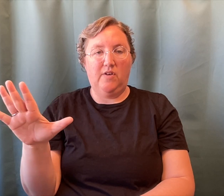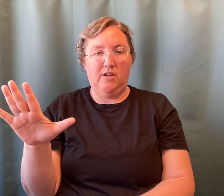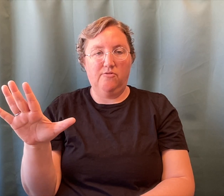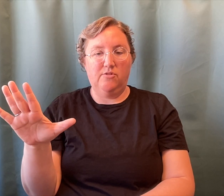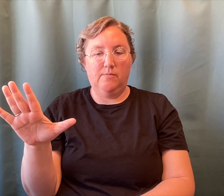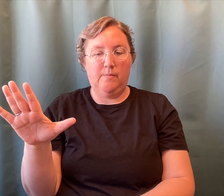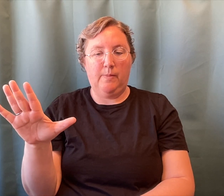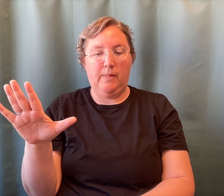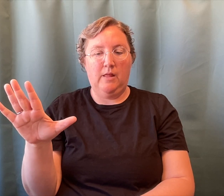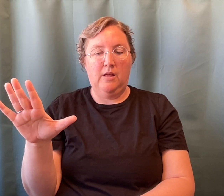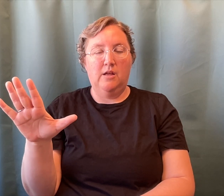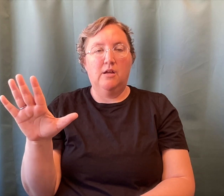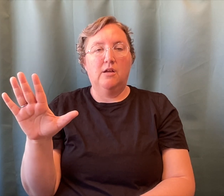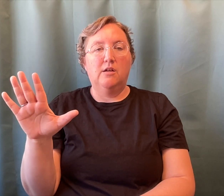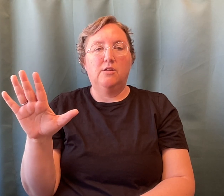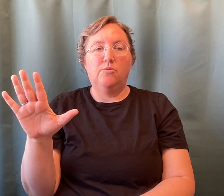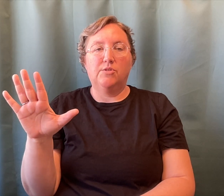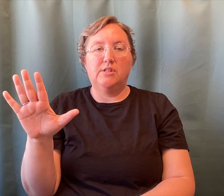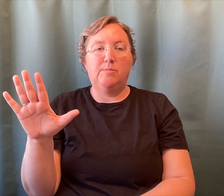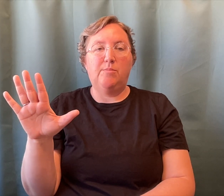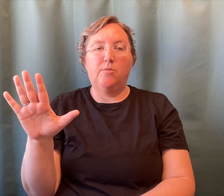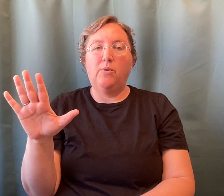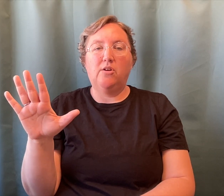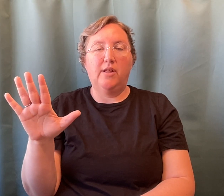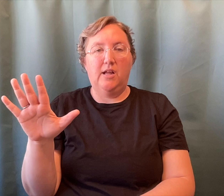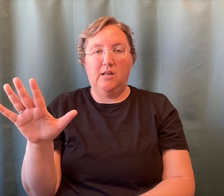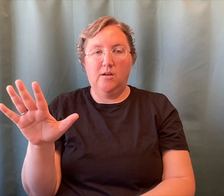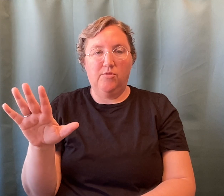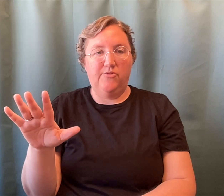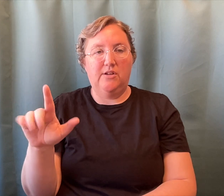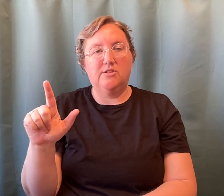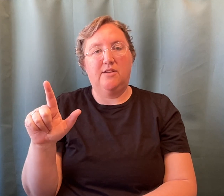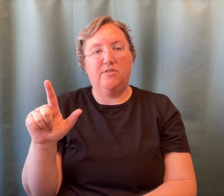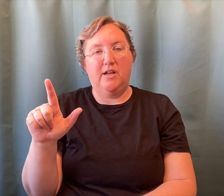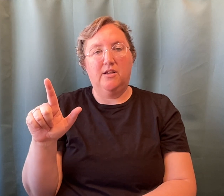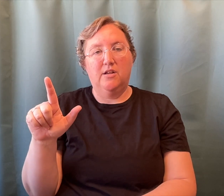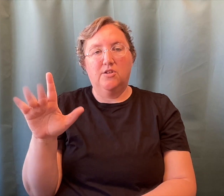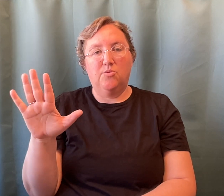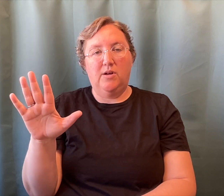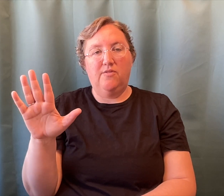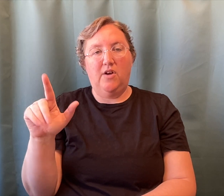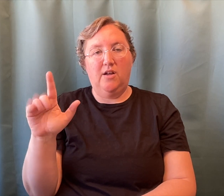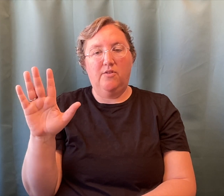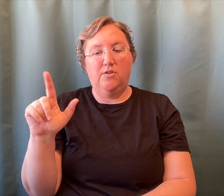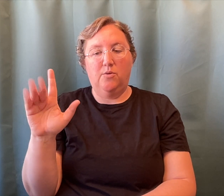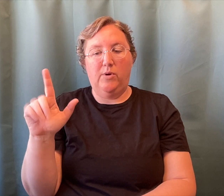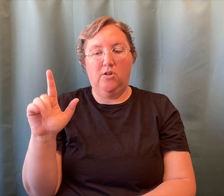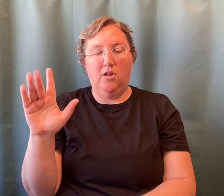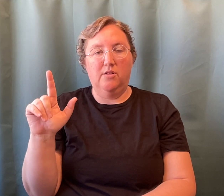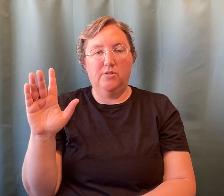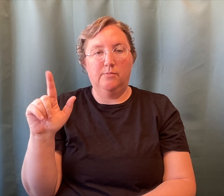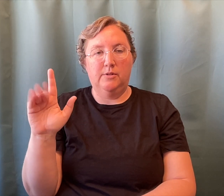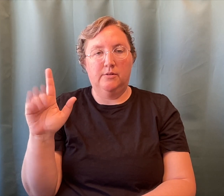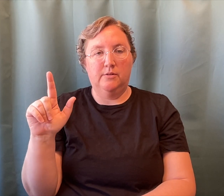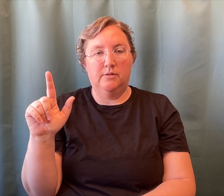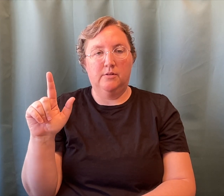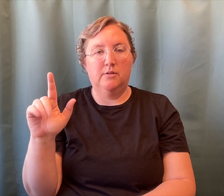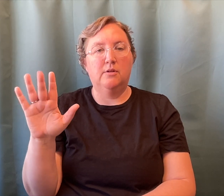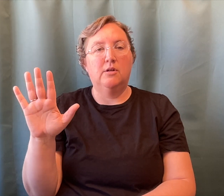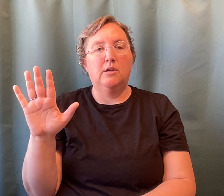25. You will see people wiggle any number of fingers after that. 25, you can wiggle all of them.